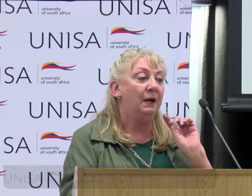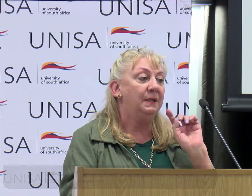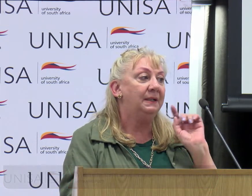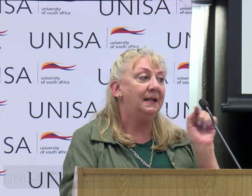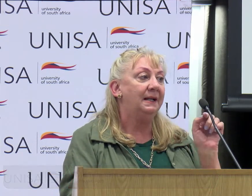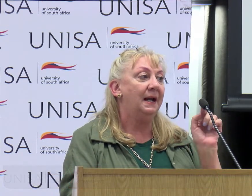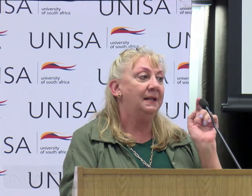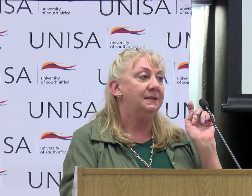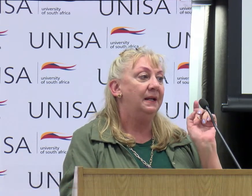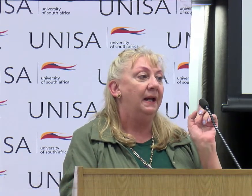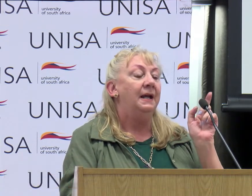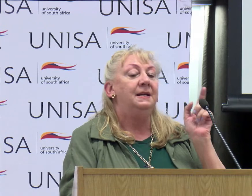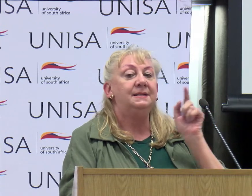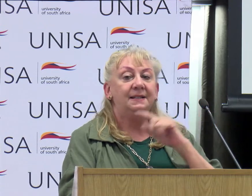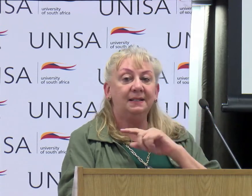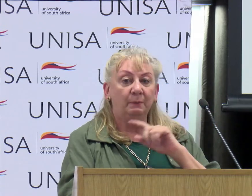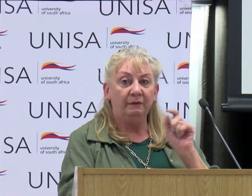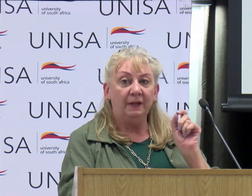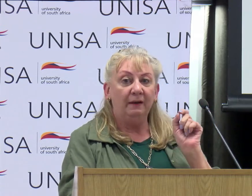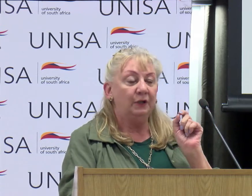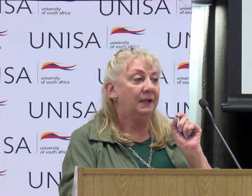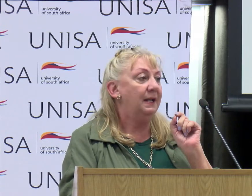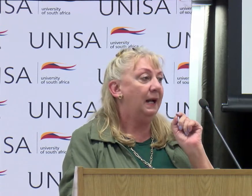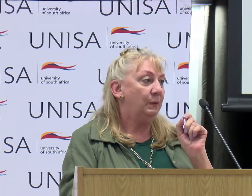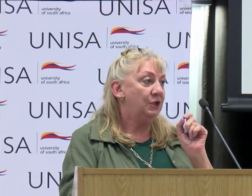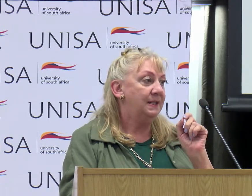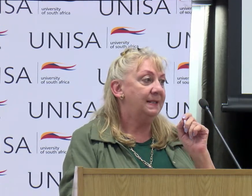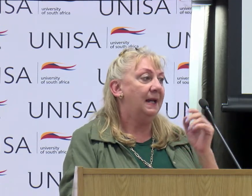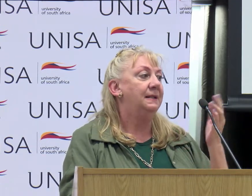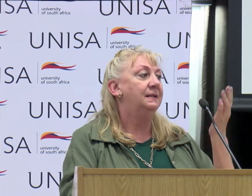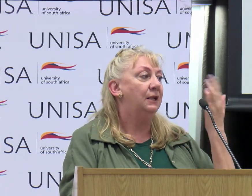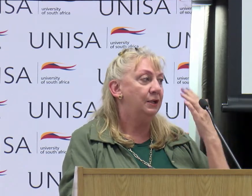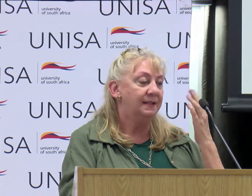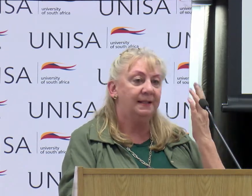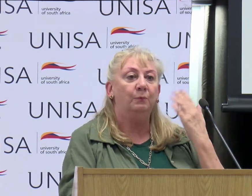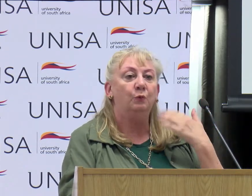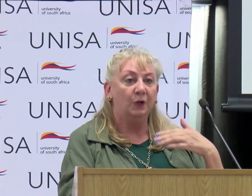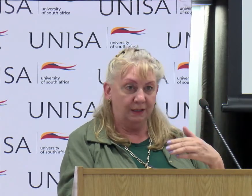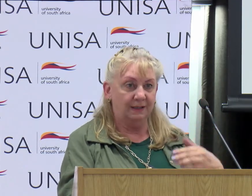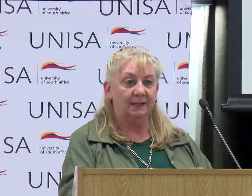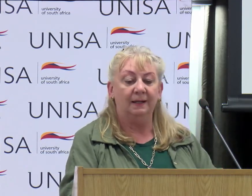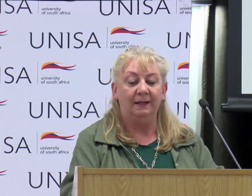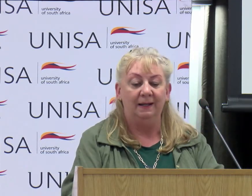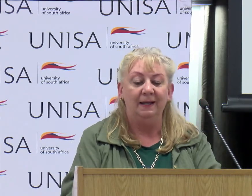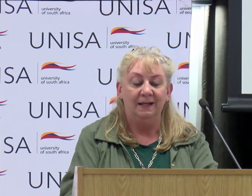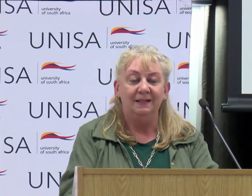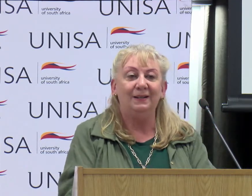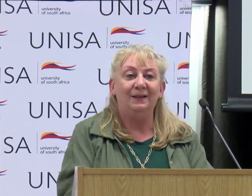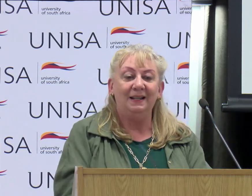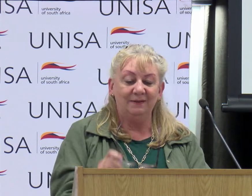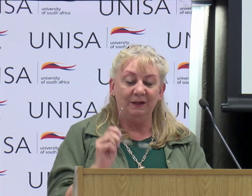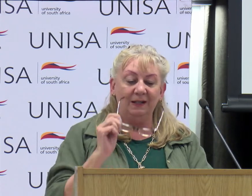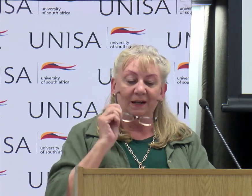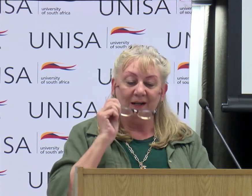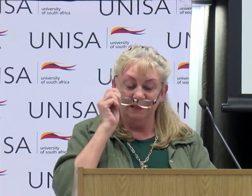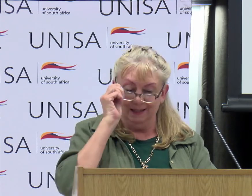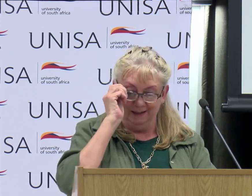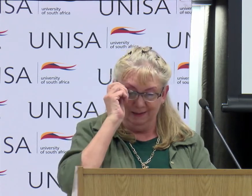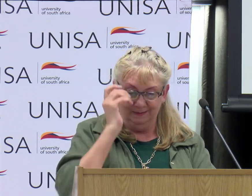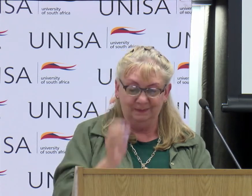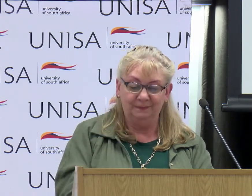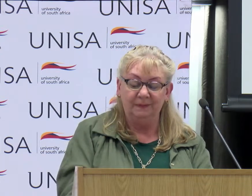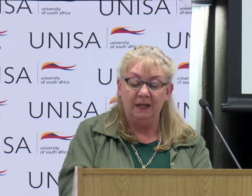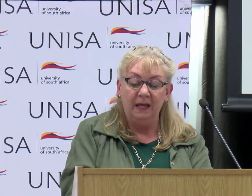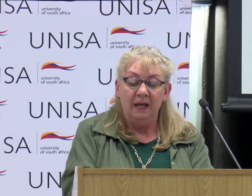you can go and click and see some of the African languages and learn some words. So that's very nice.